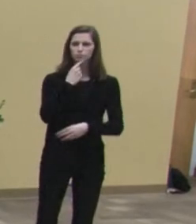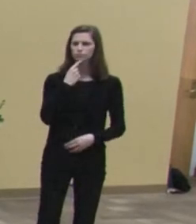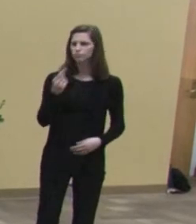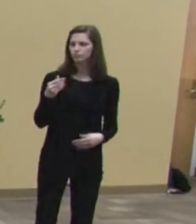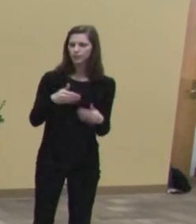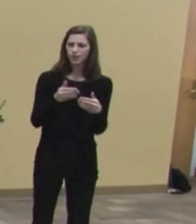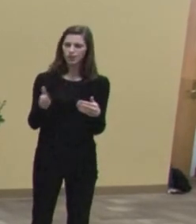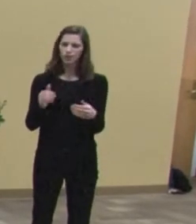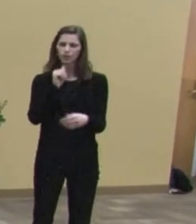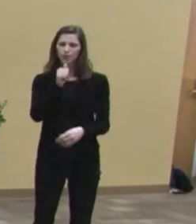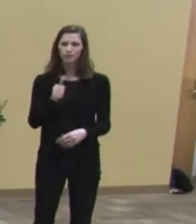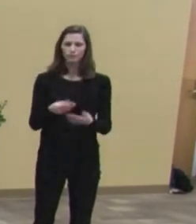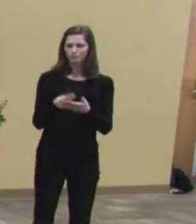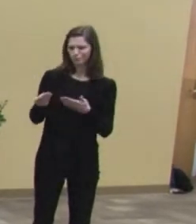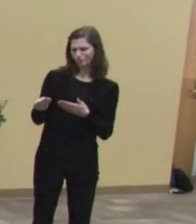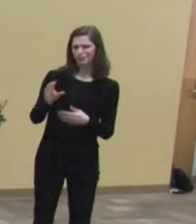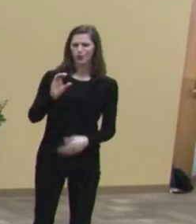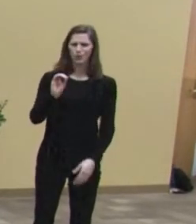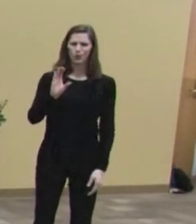Memphis.